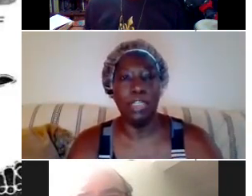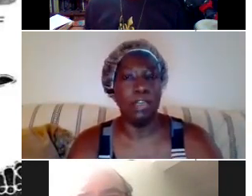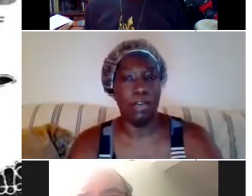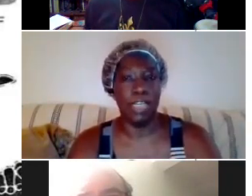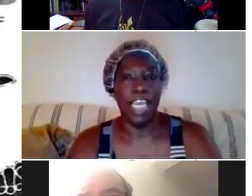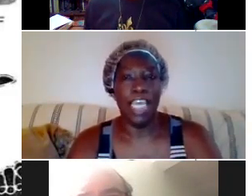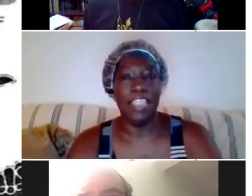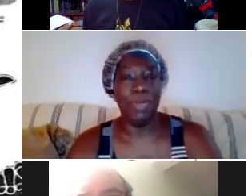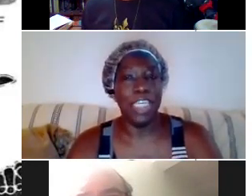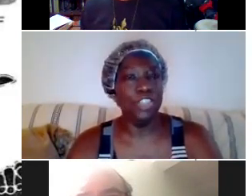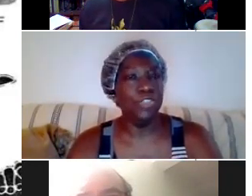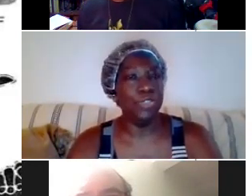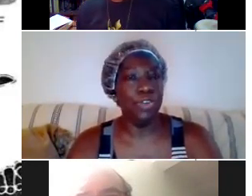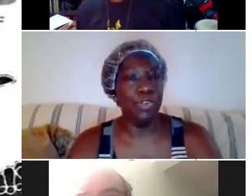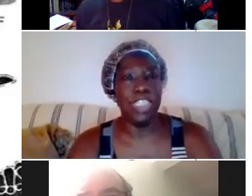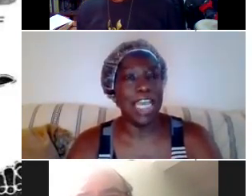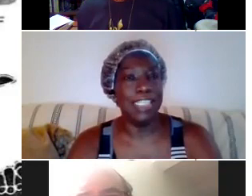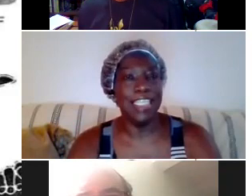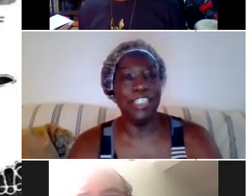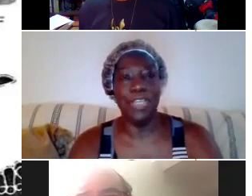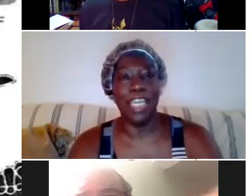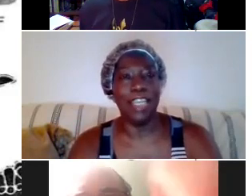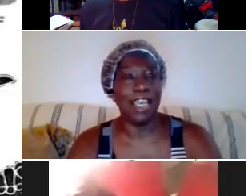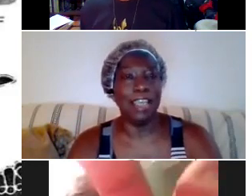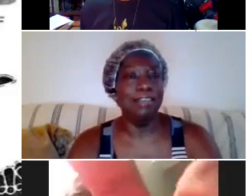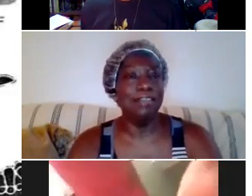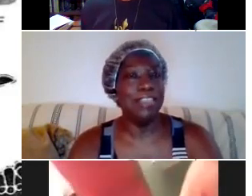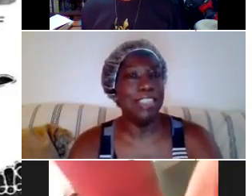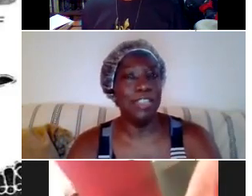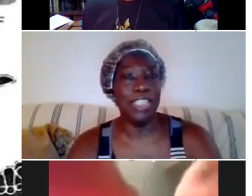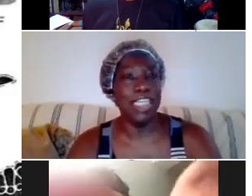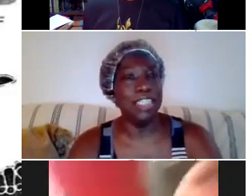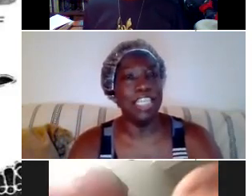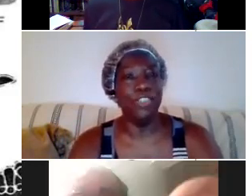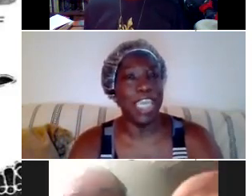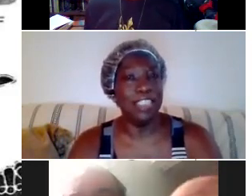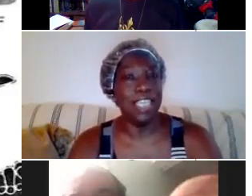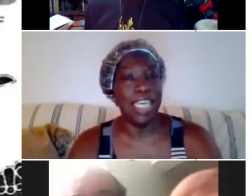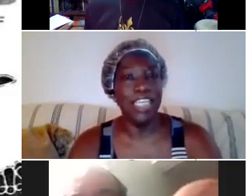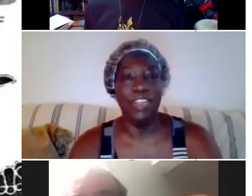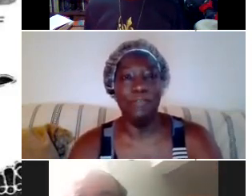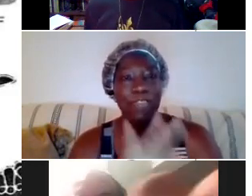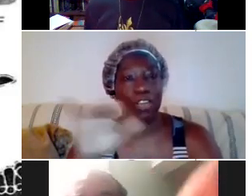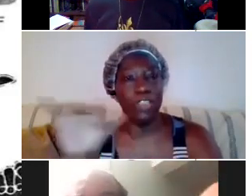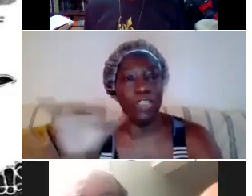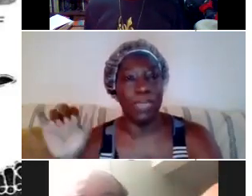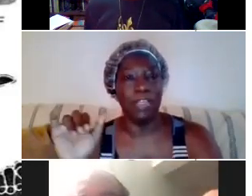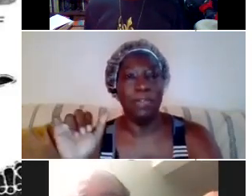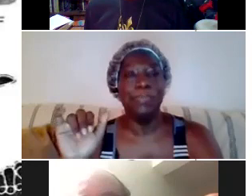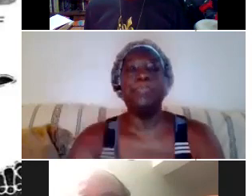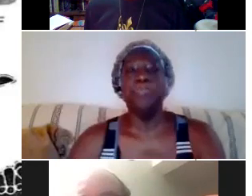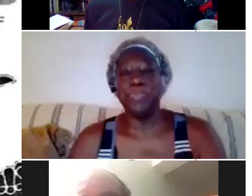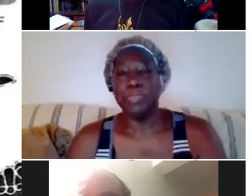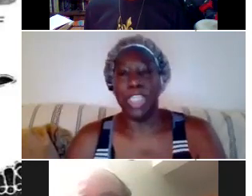want to learn. They will get you through signs that you cannot, things that you can't sign, you can finger